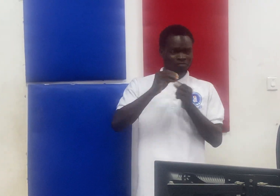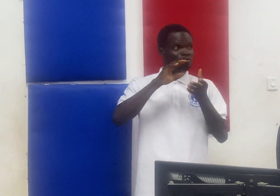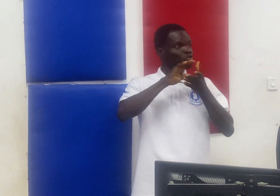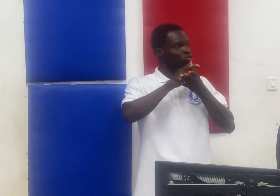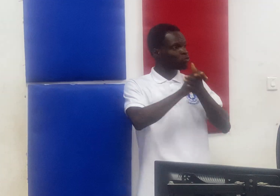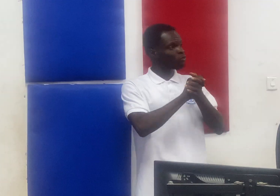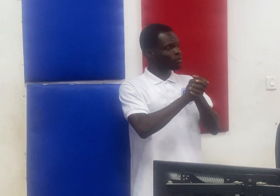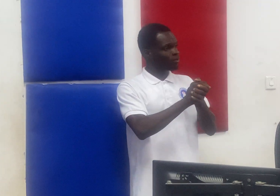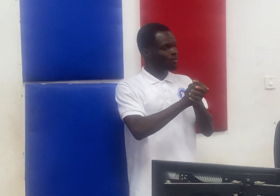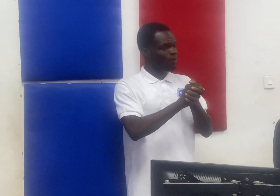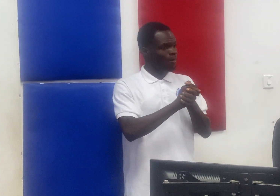without disabilities?